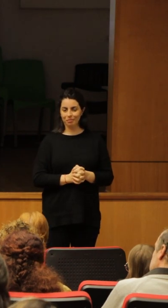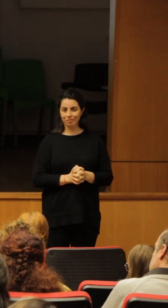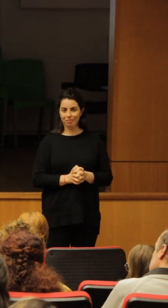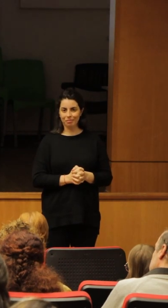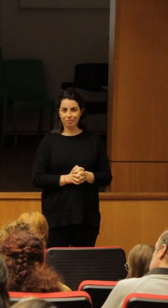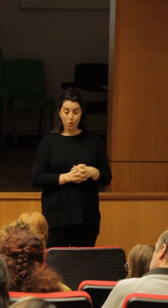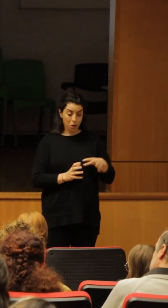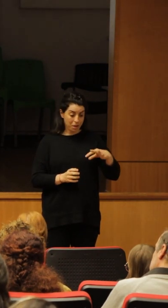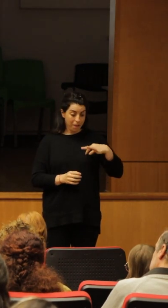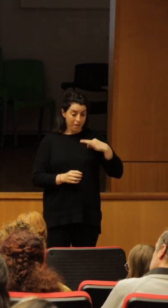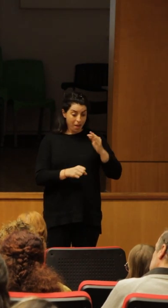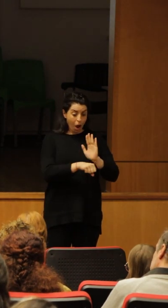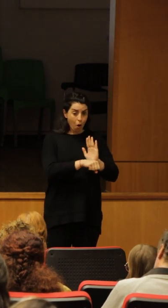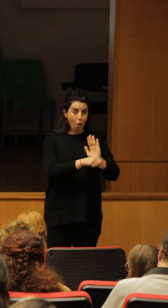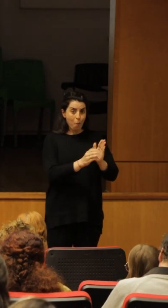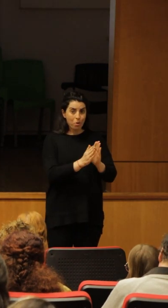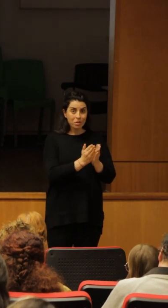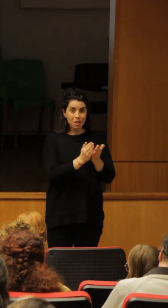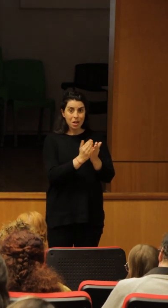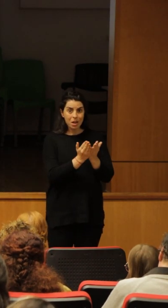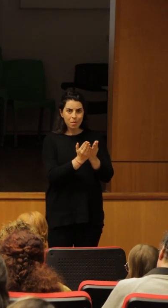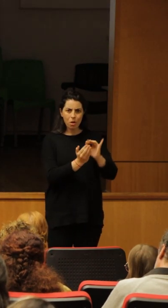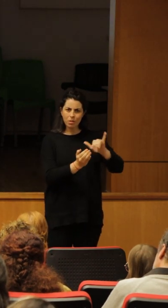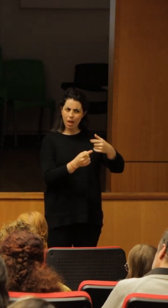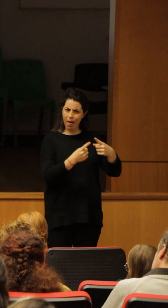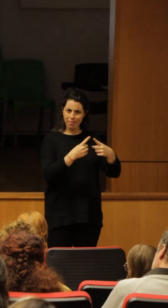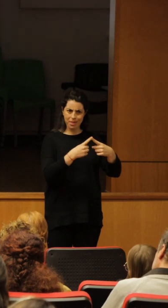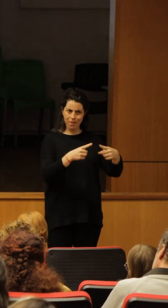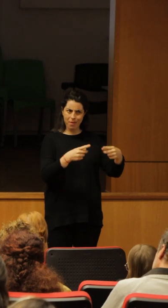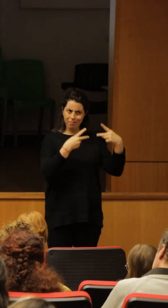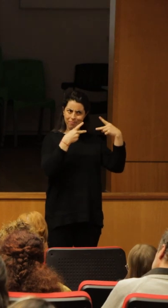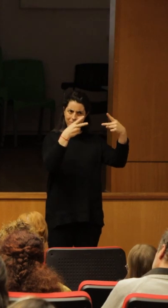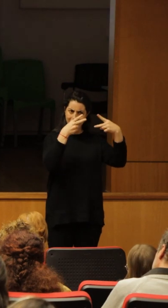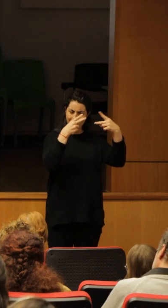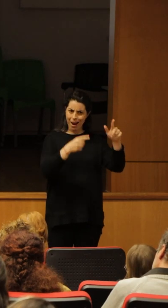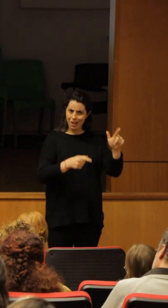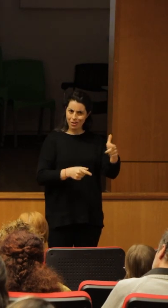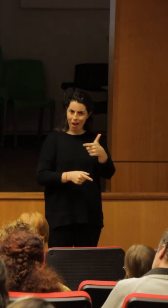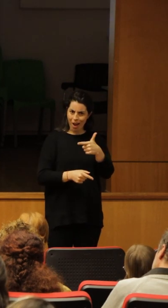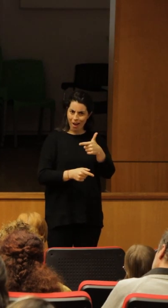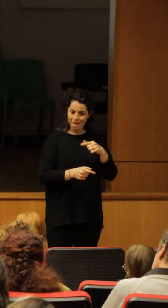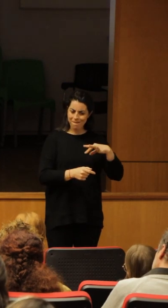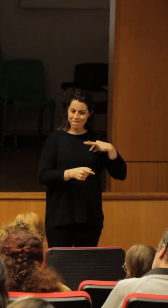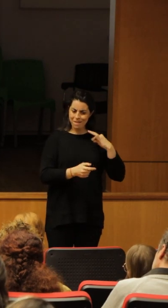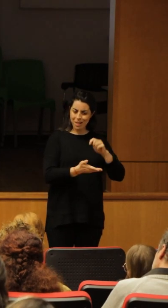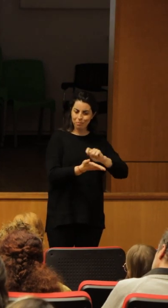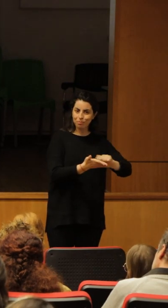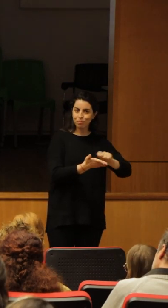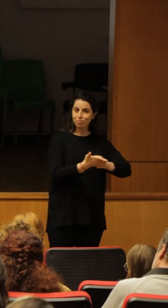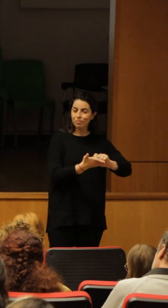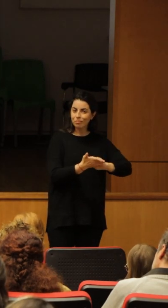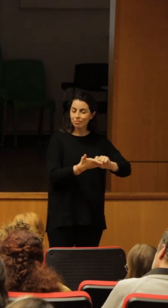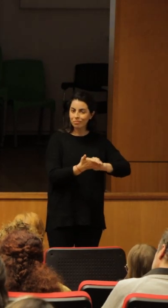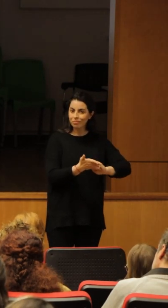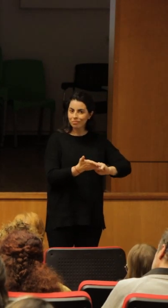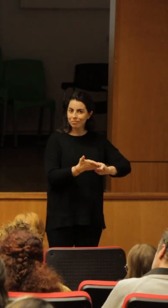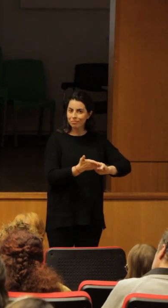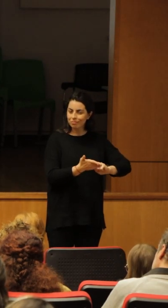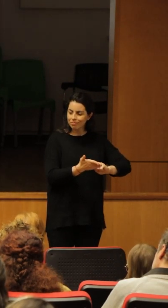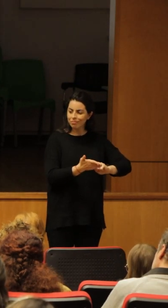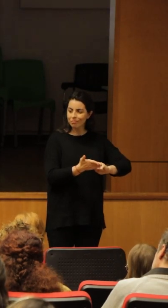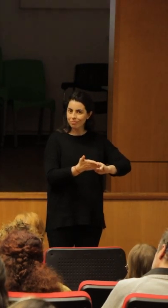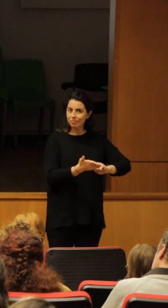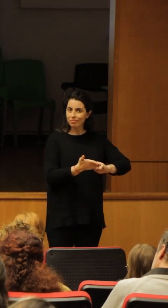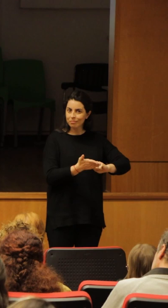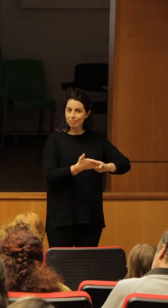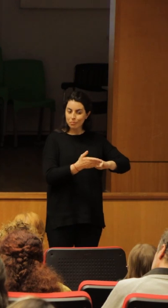Y si la vida es un libro, ya no sos un viajero, sino un escritor, un autor. And the next thing is like next chapter, next page in your life. Y